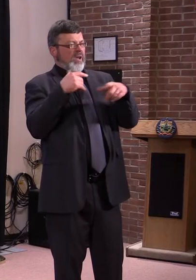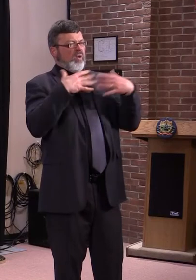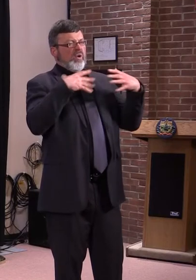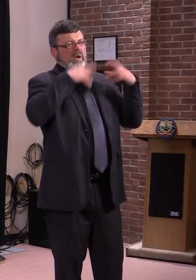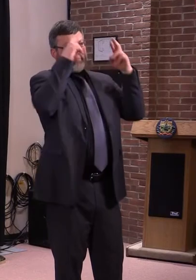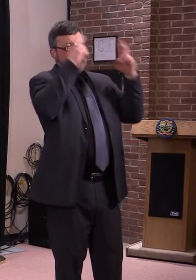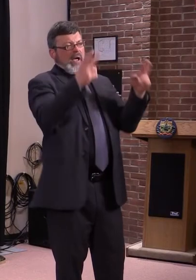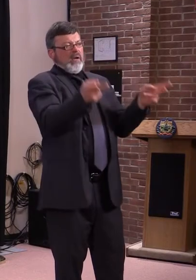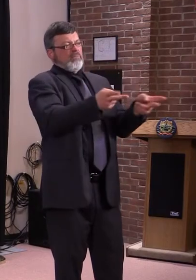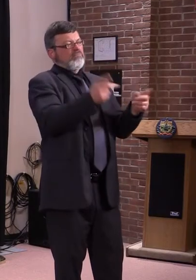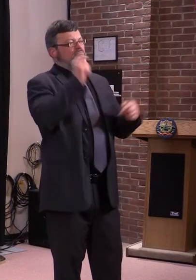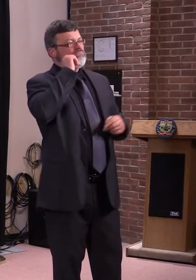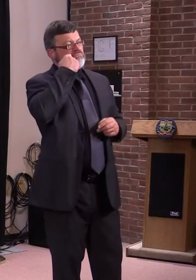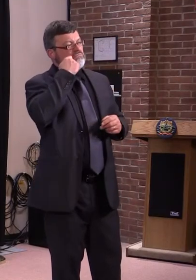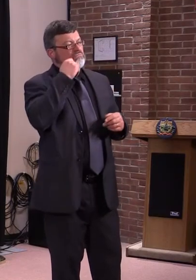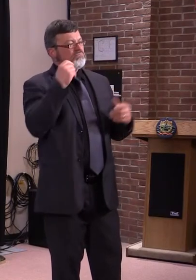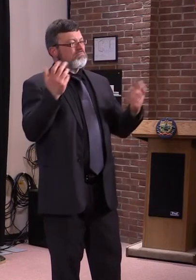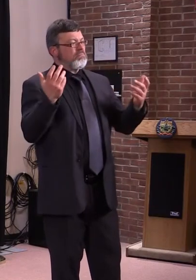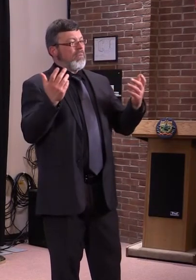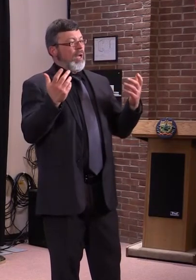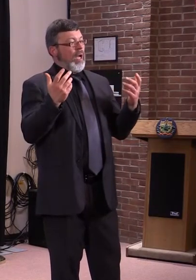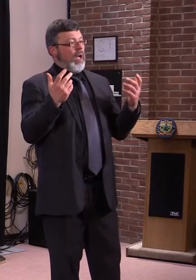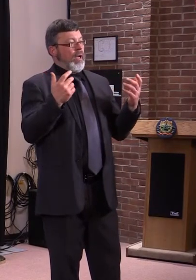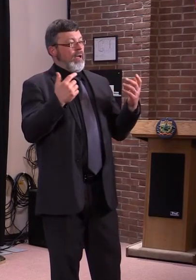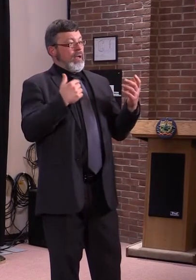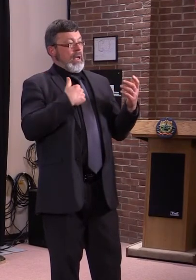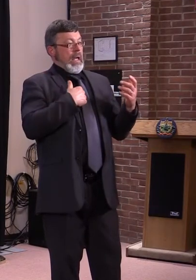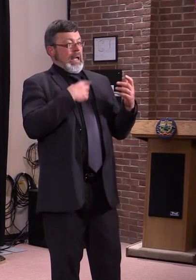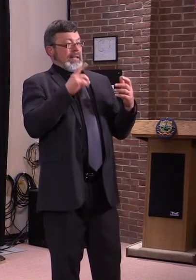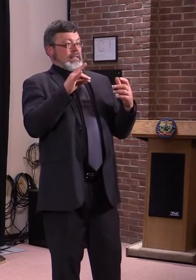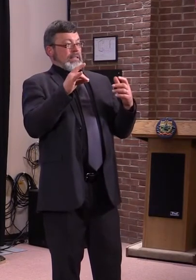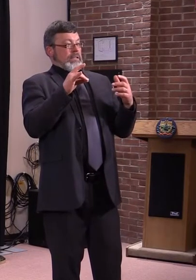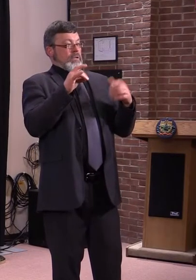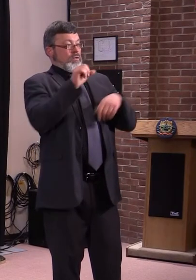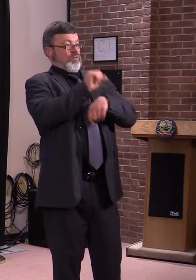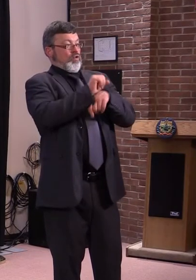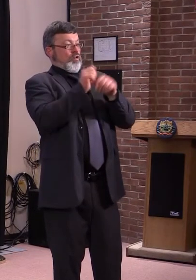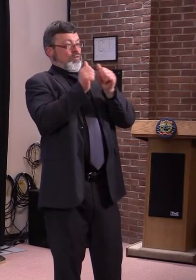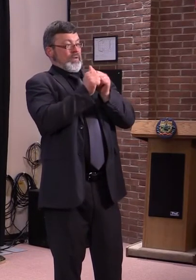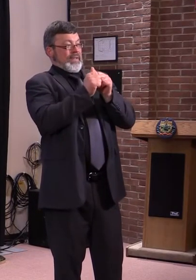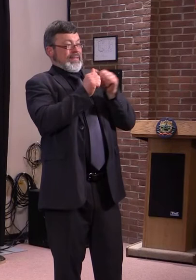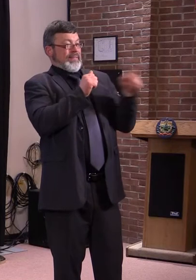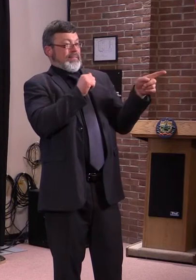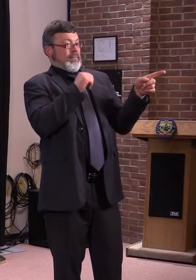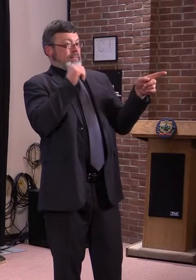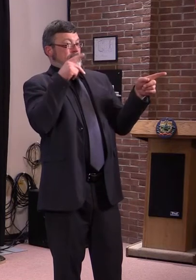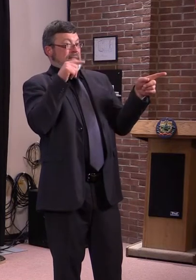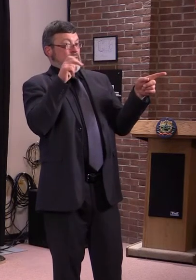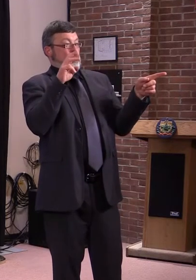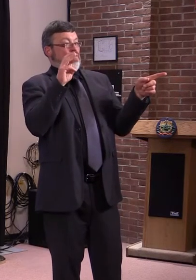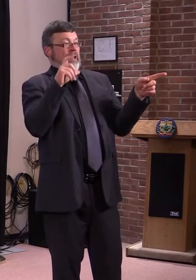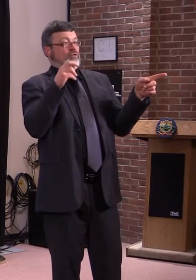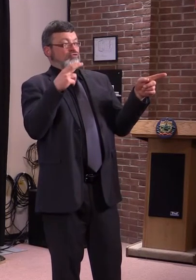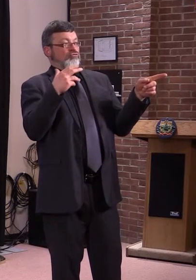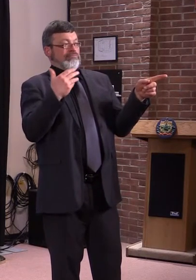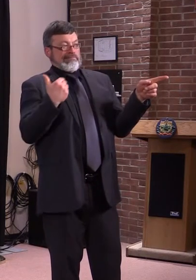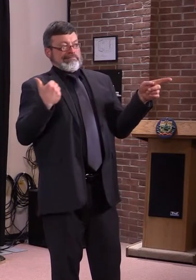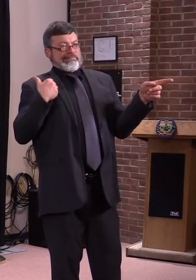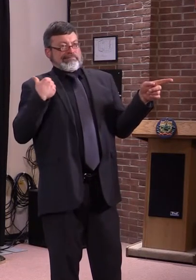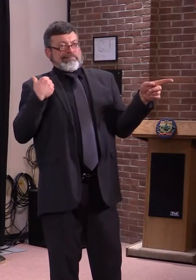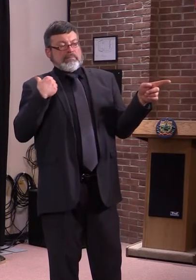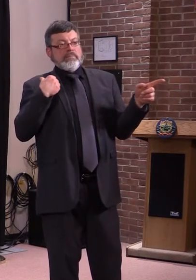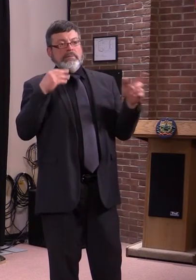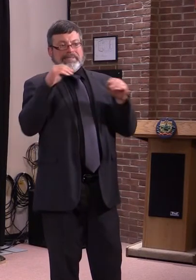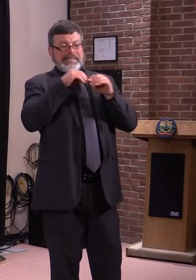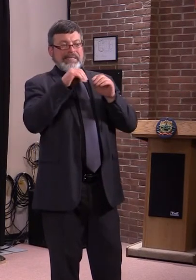them. I served with Congressman Welch when he was in the state Senate. And we always